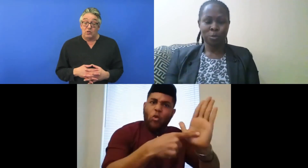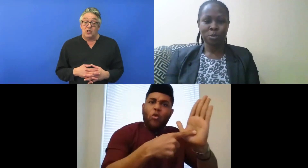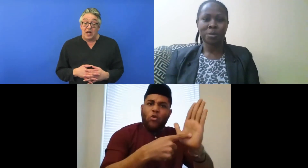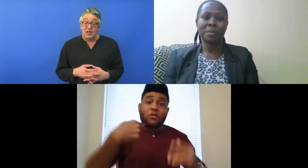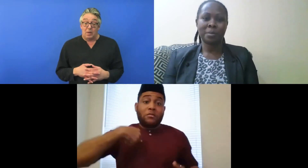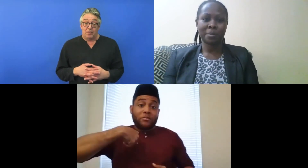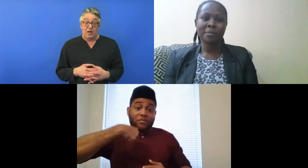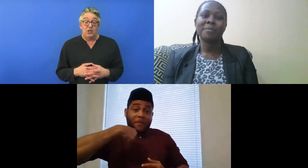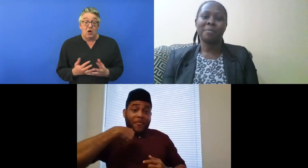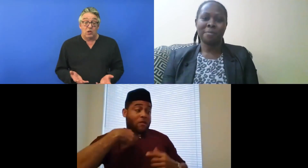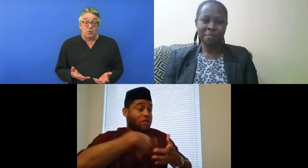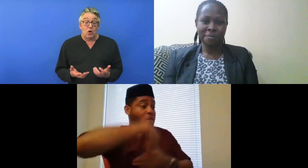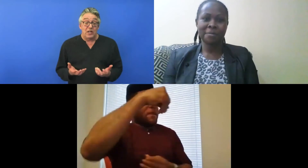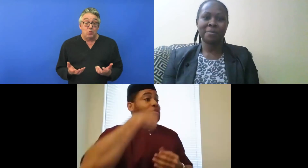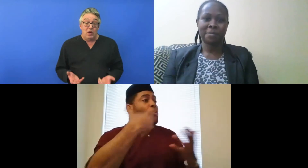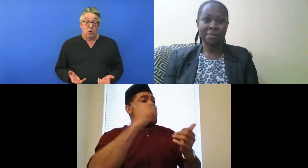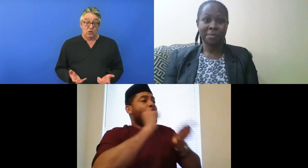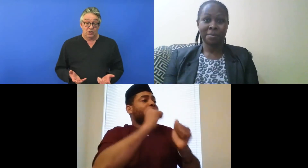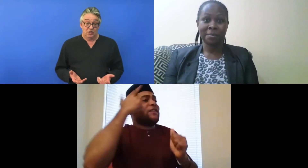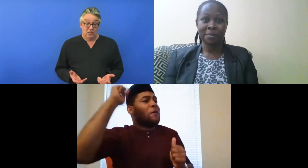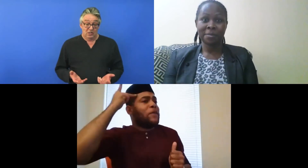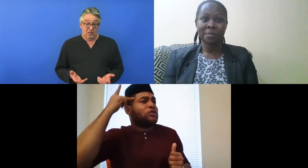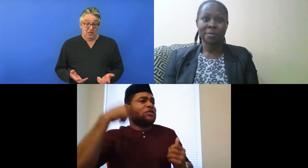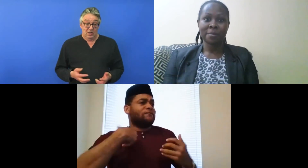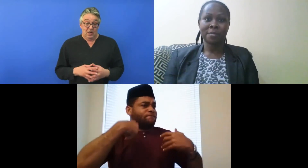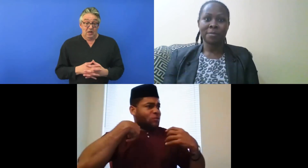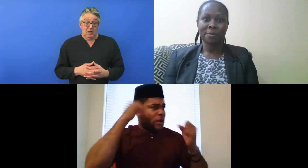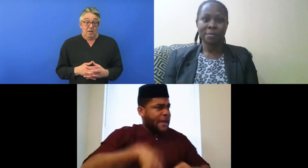courage to stand up and show us what it is we want.